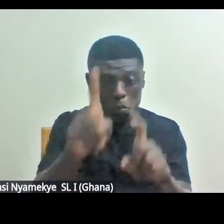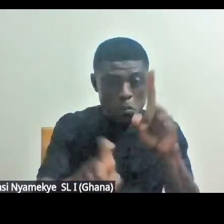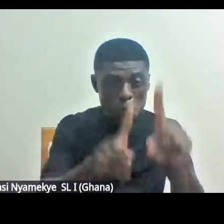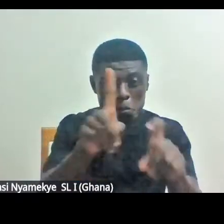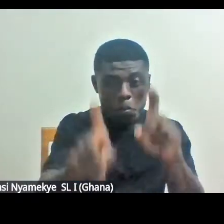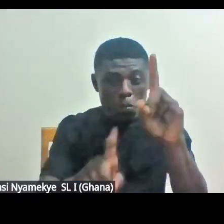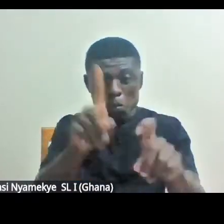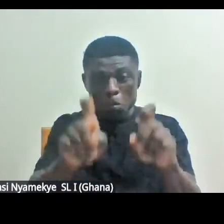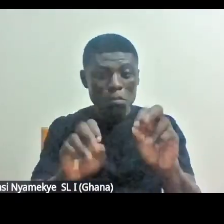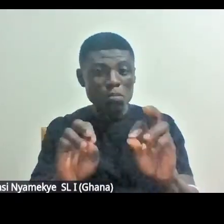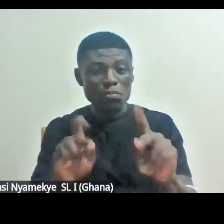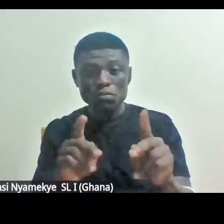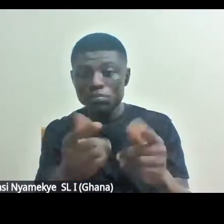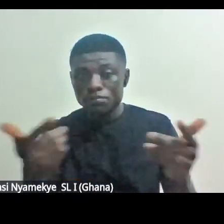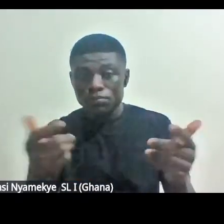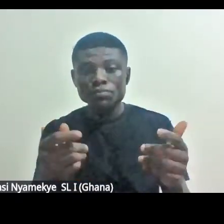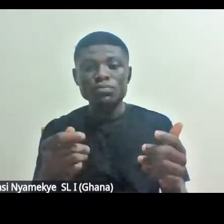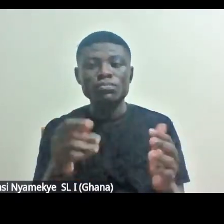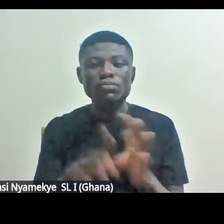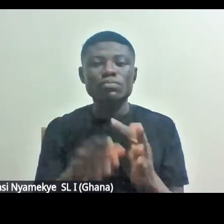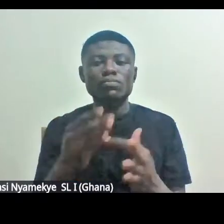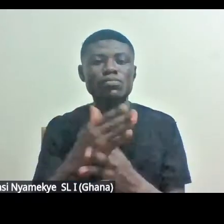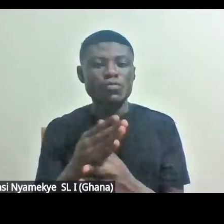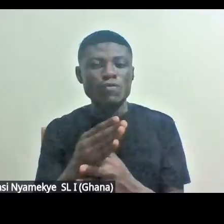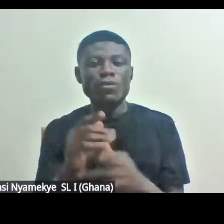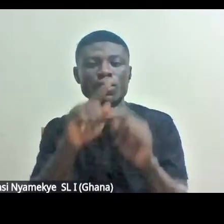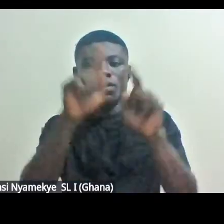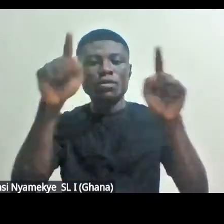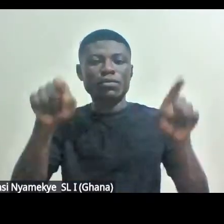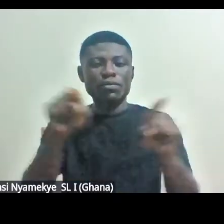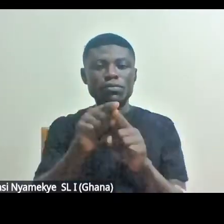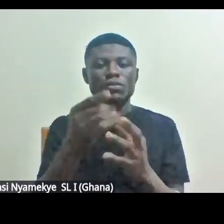All right, so I'm going to share my screen.